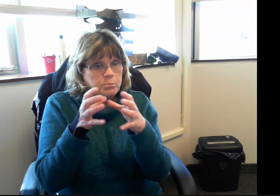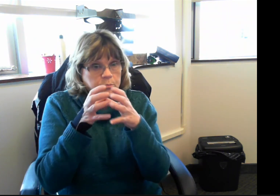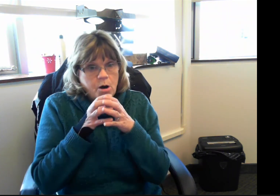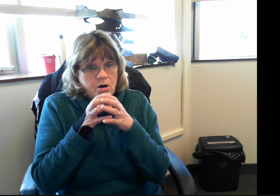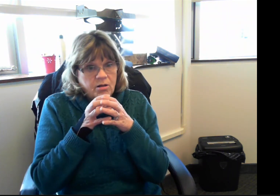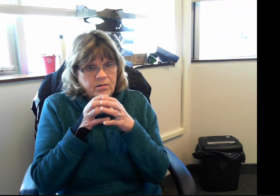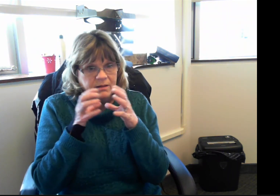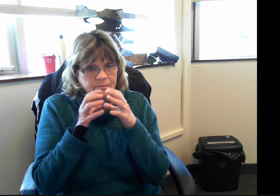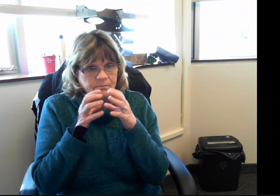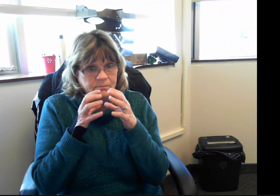Ball.